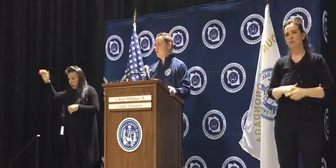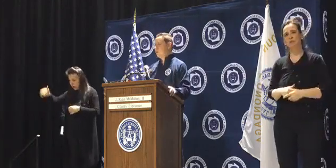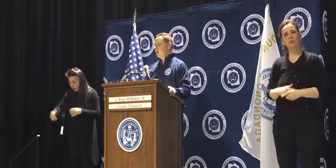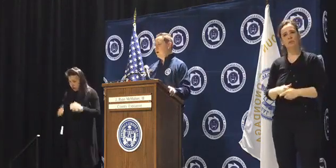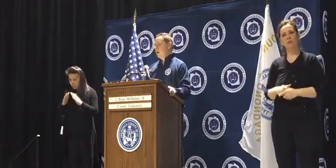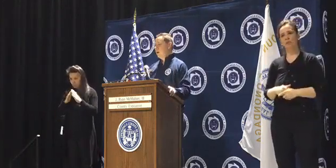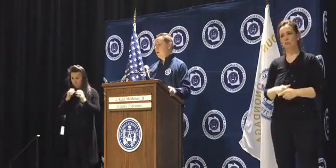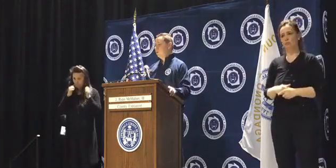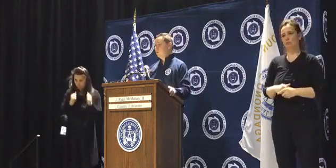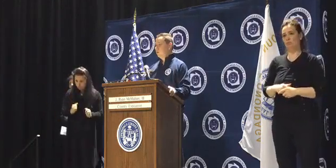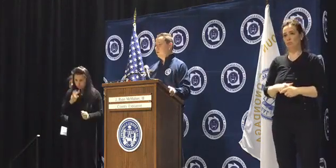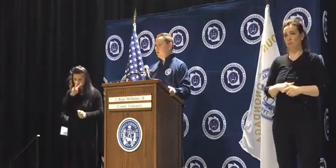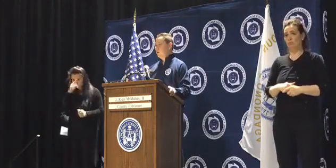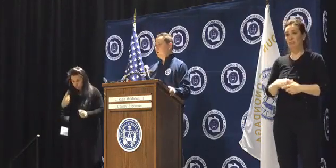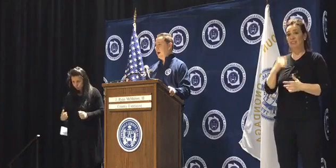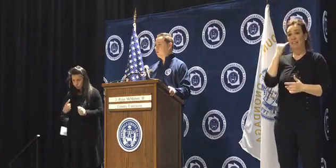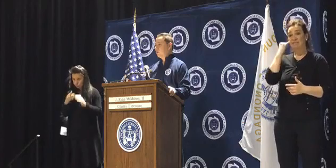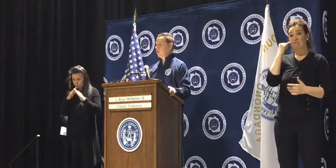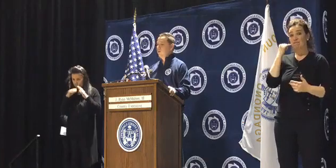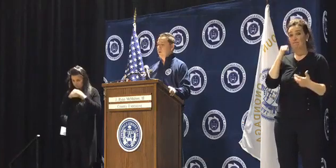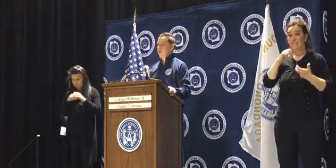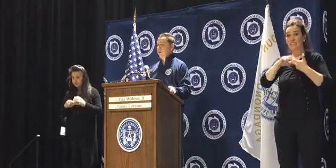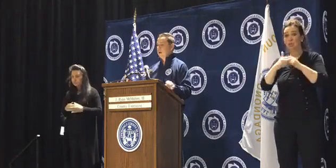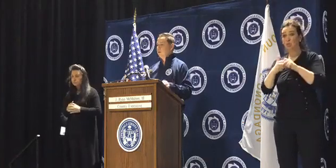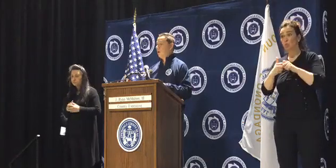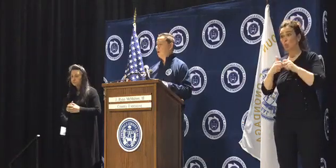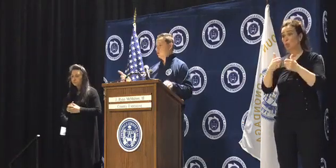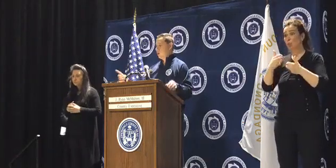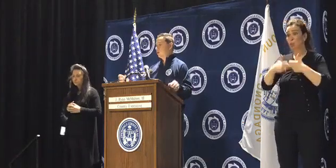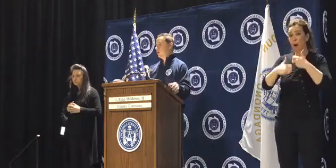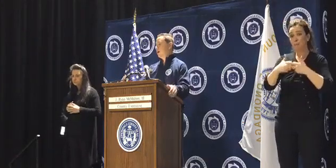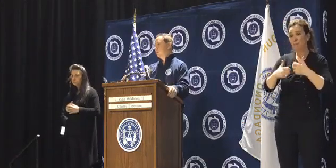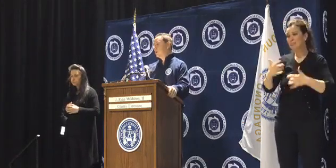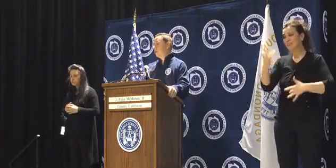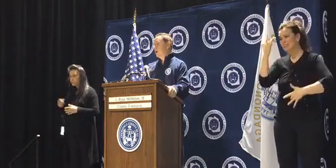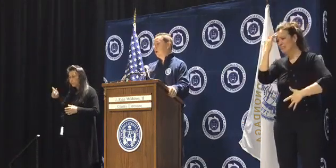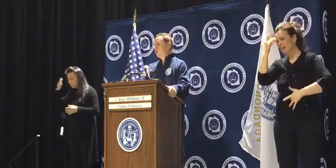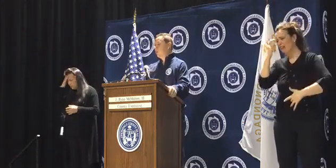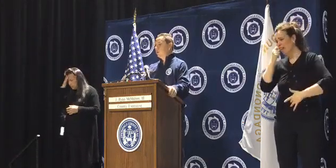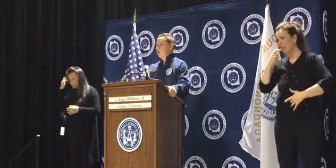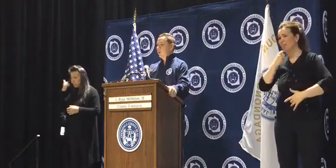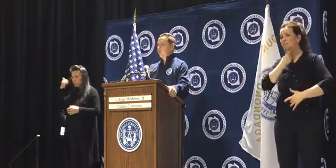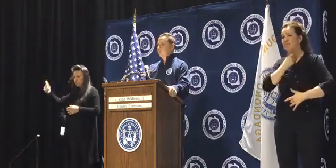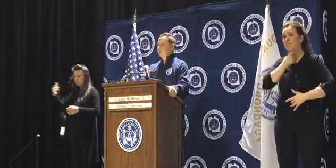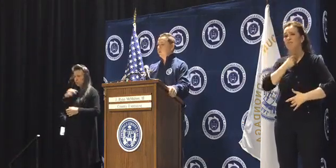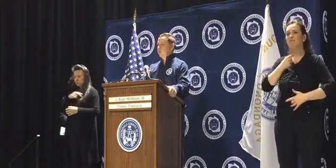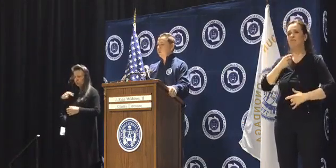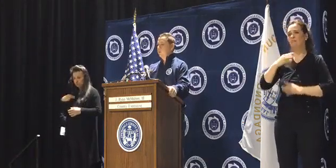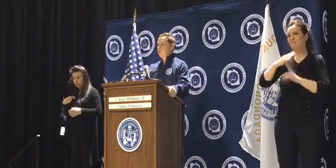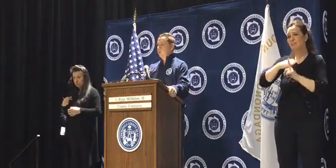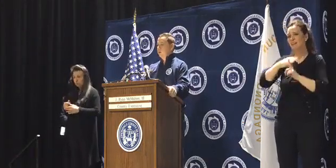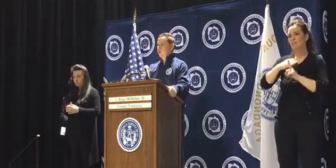symptoms. And if you do, you got to call your doctor. And if you don't have your doctor, call our triage line.